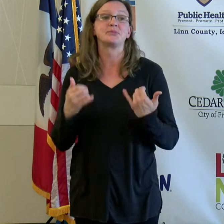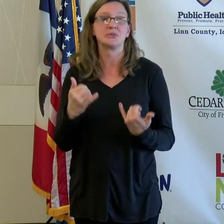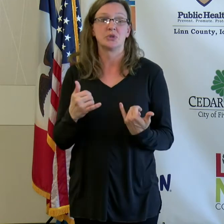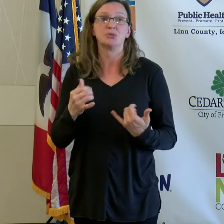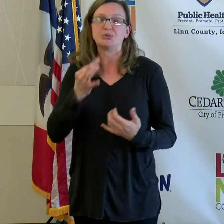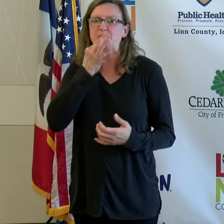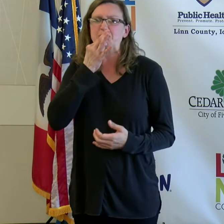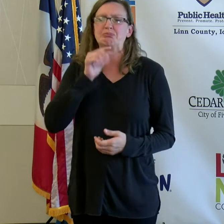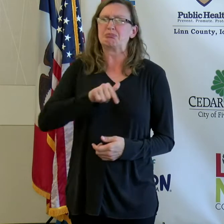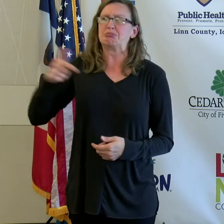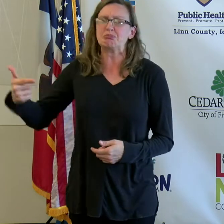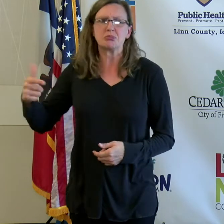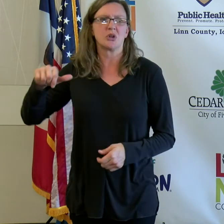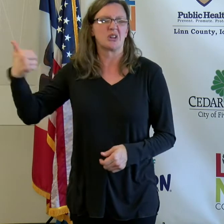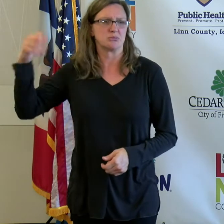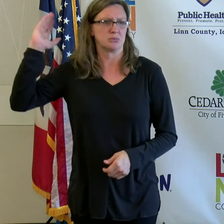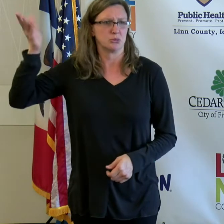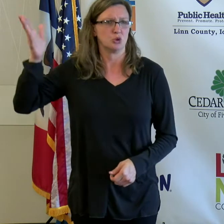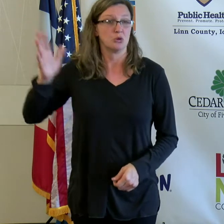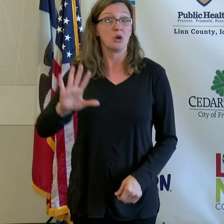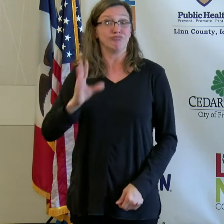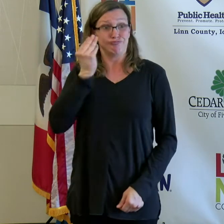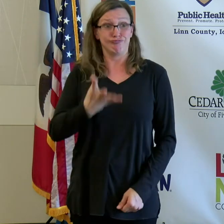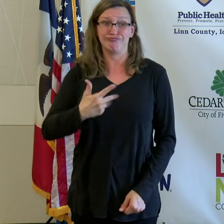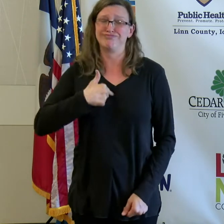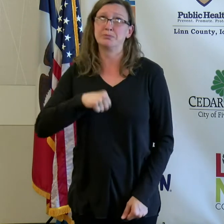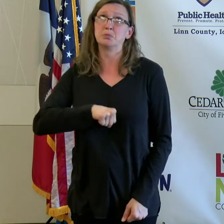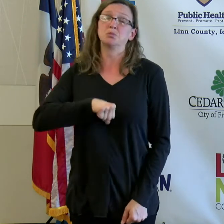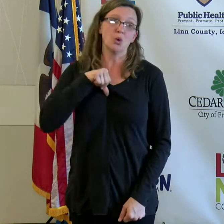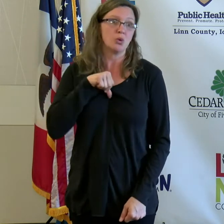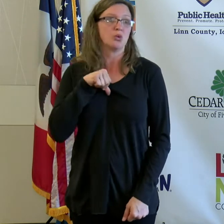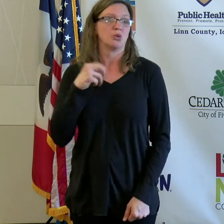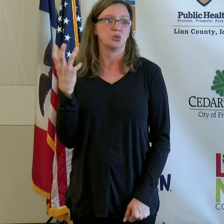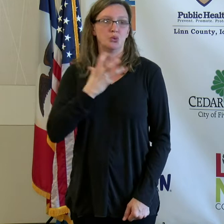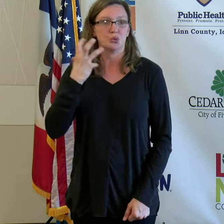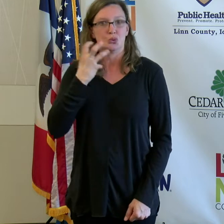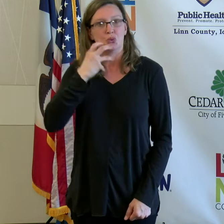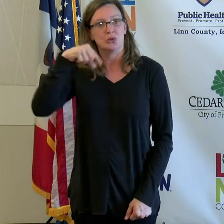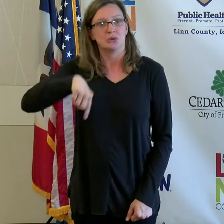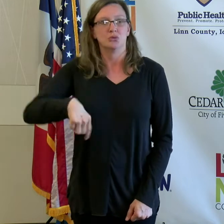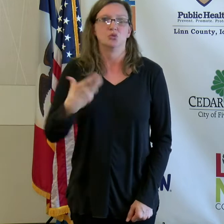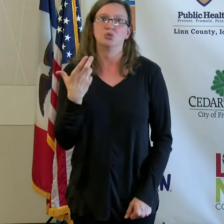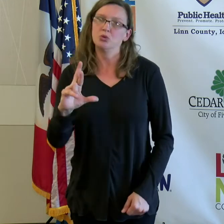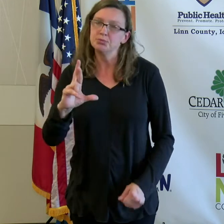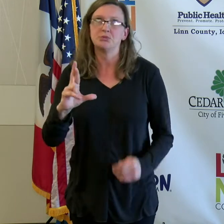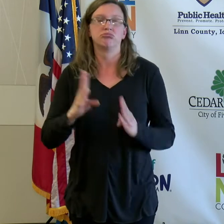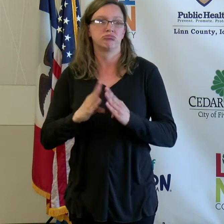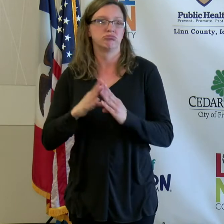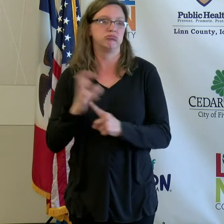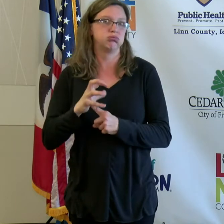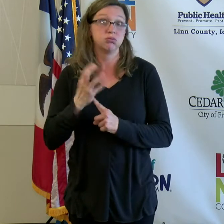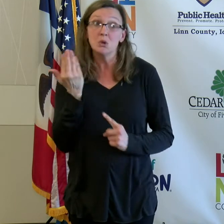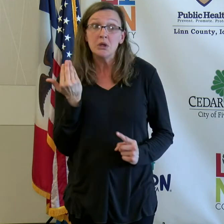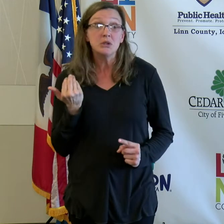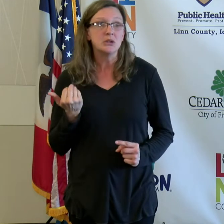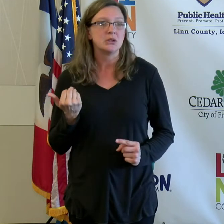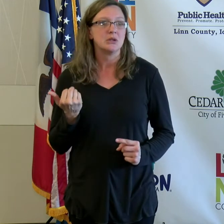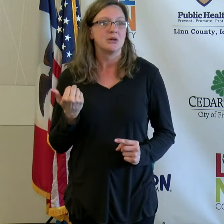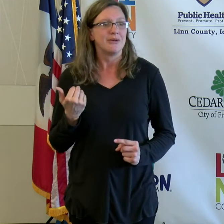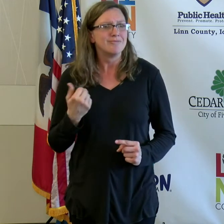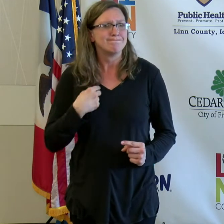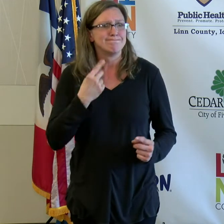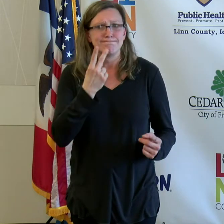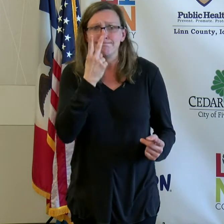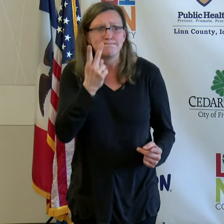this community. Every day I hear or see about other ways the community is supporting each